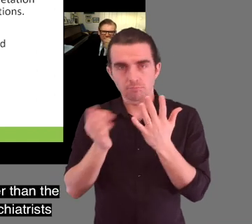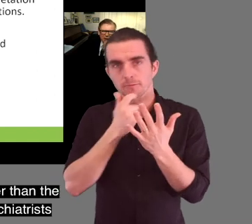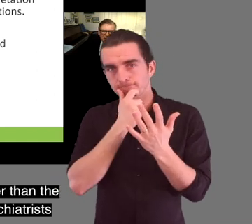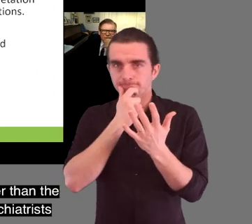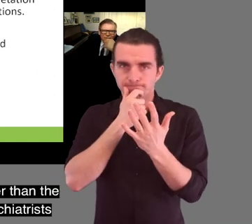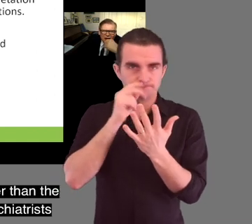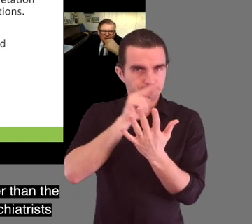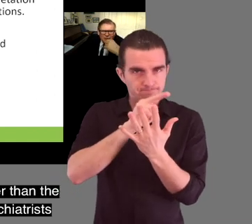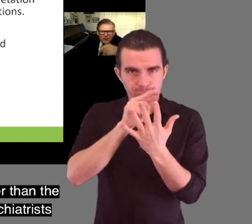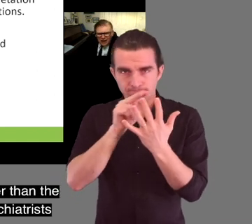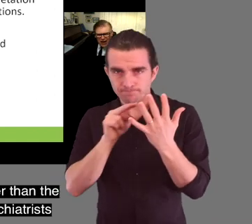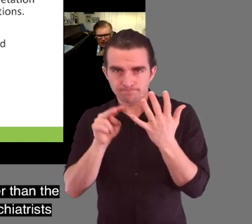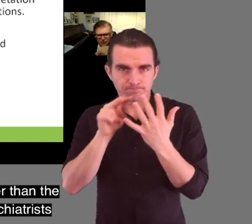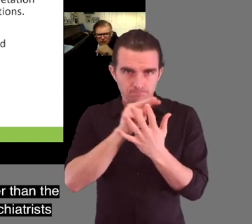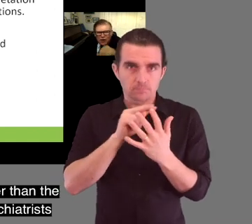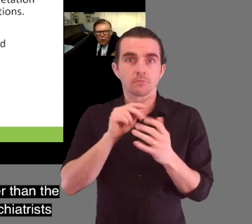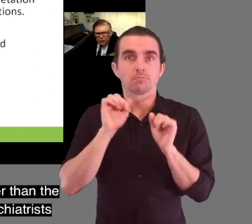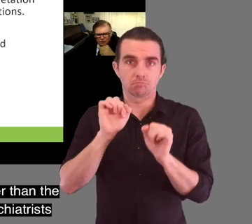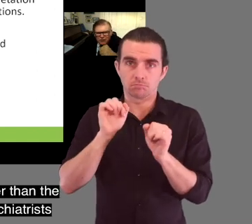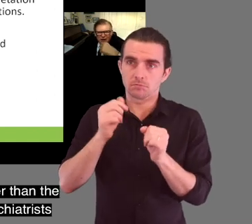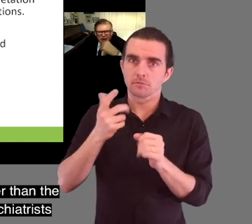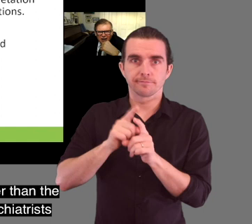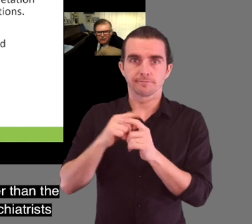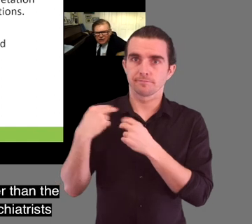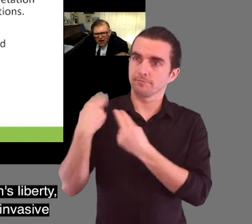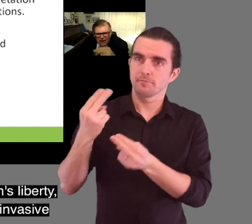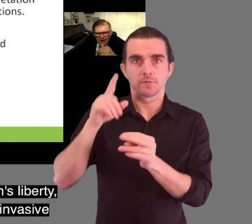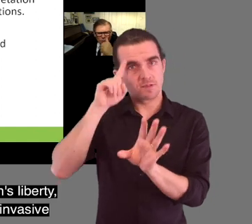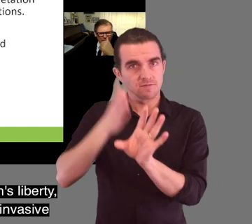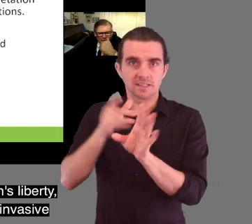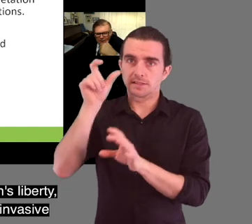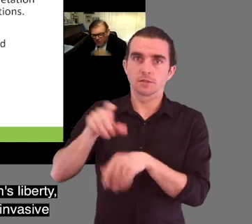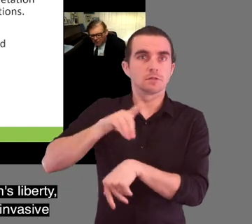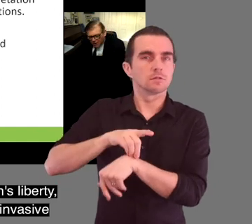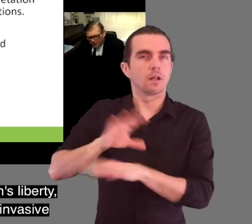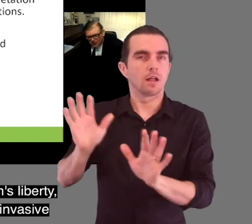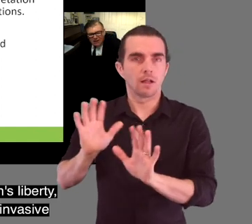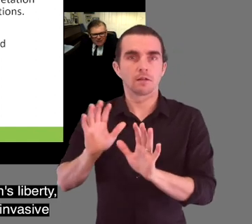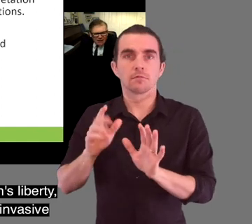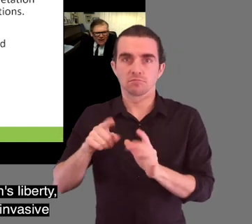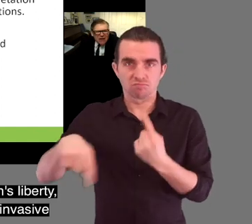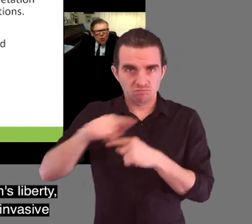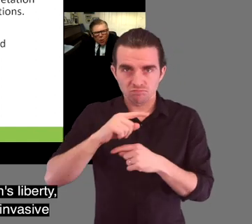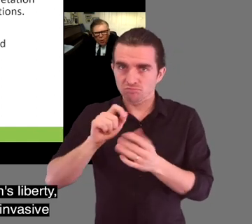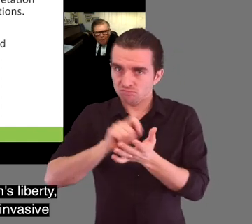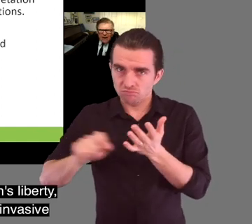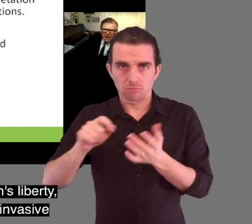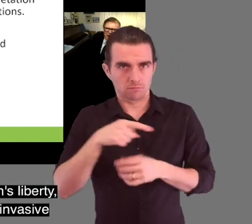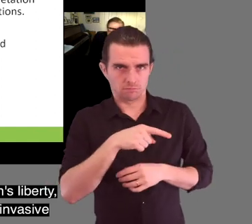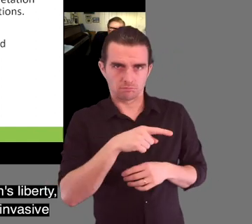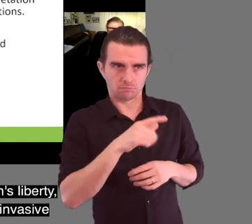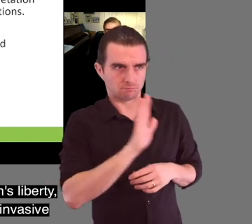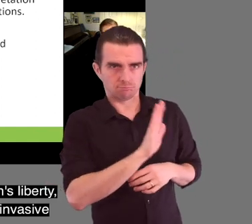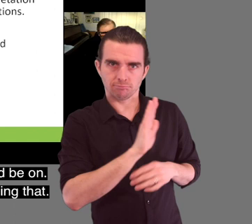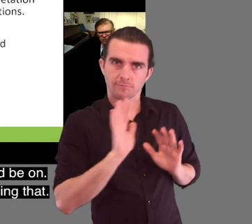put in place rather than the psychiatrist or 2 psychiatrists signing away the person's liberty or what